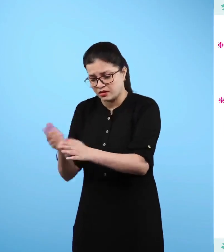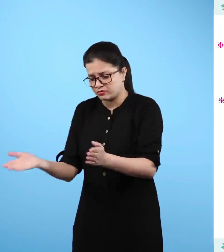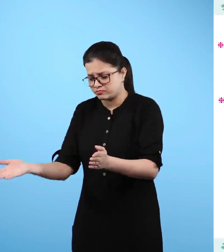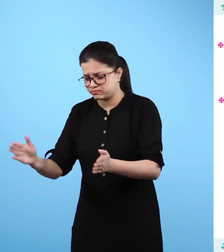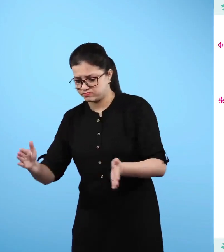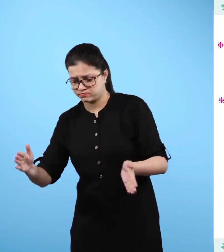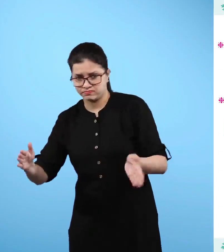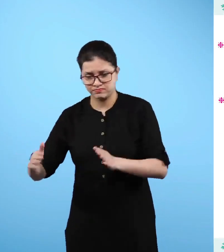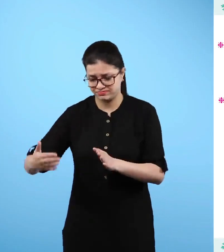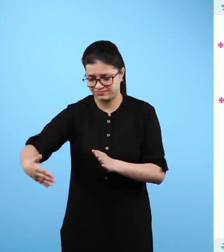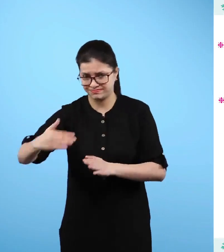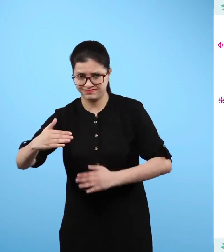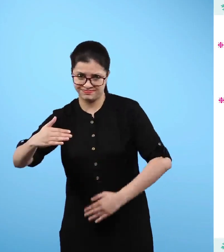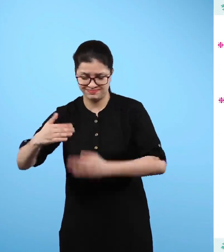box without a top.